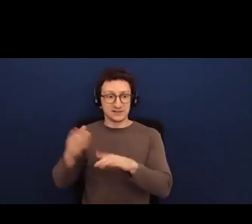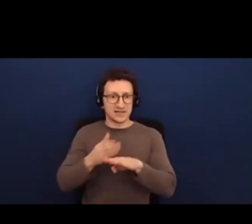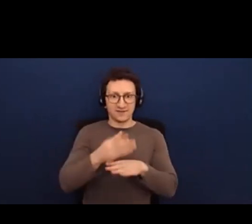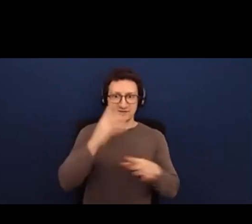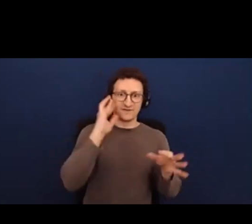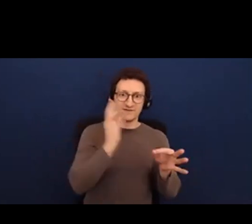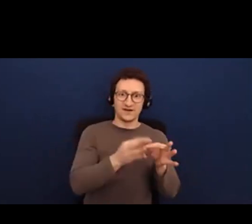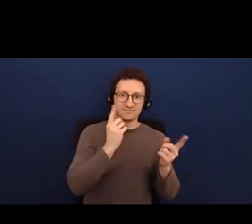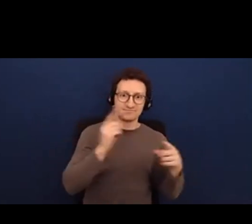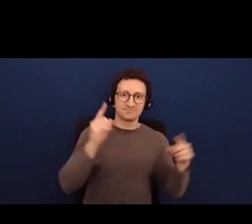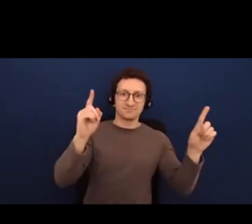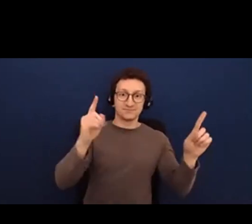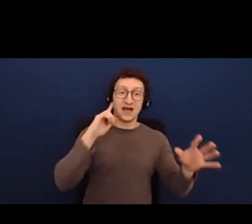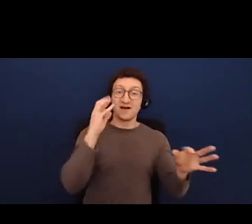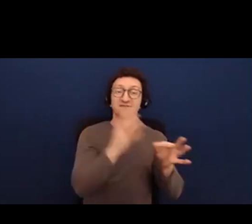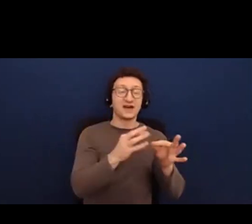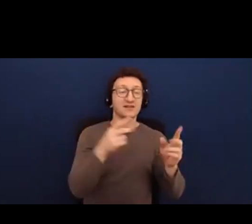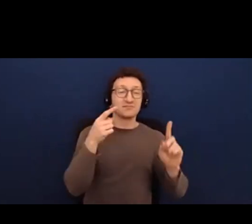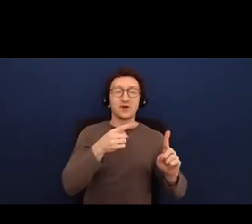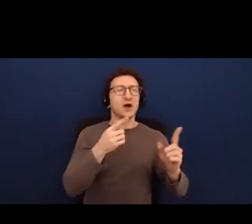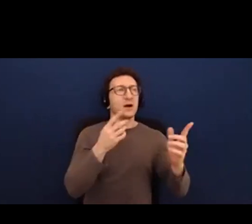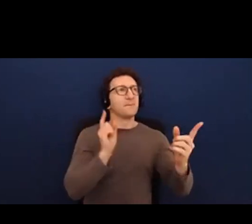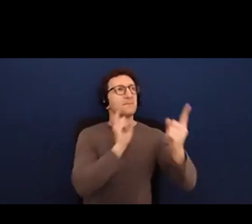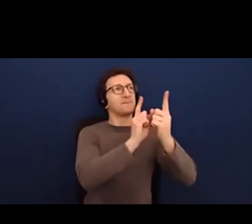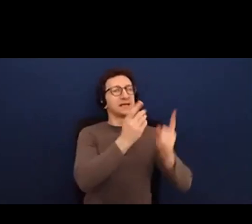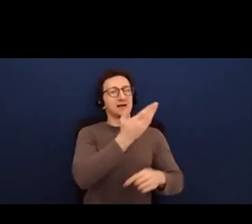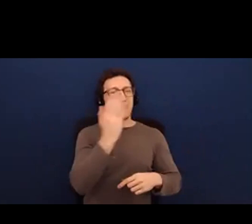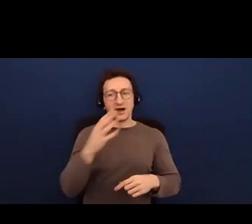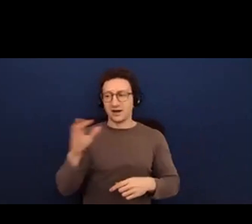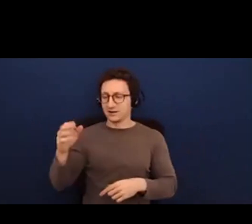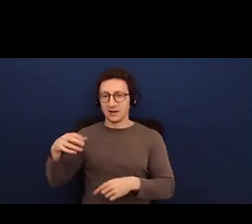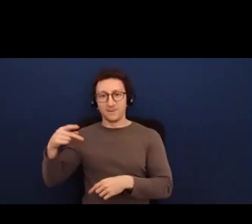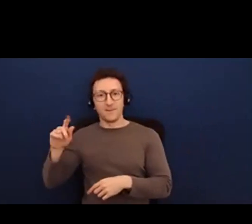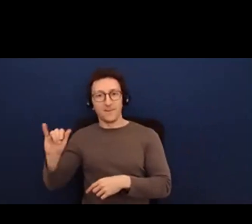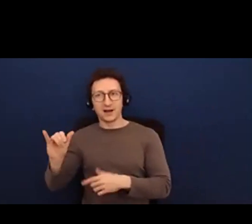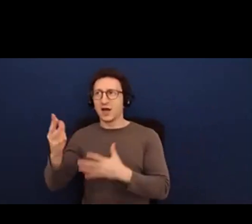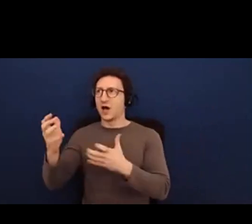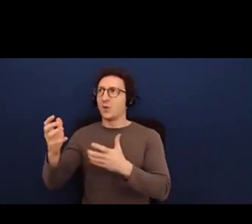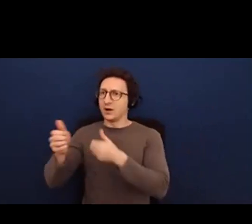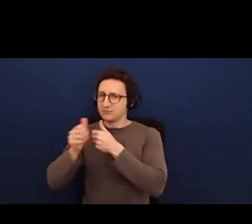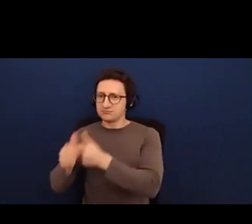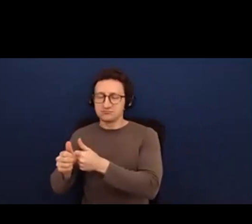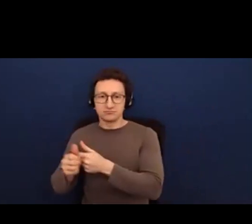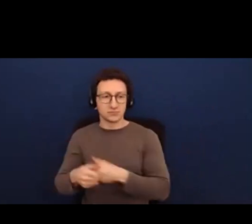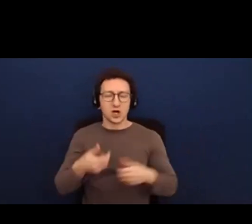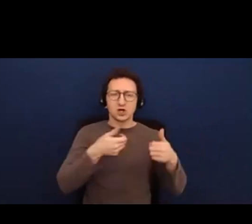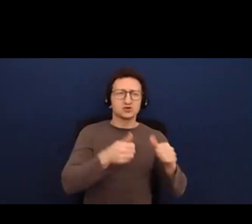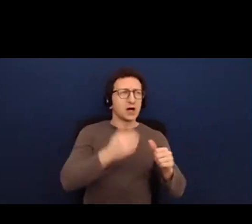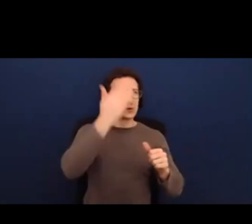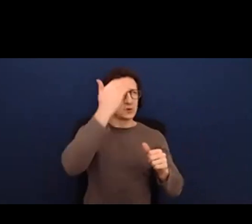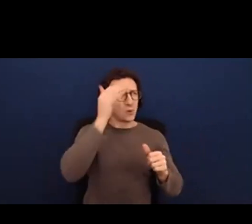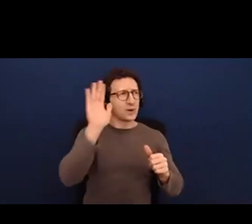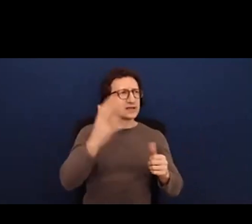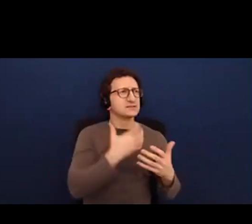to meet God, piety to abide by him. Faith strives to know his will, piety to do it.